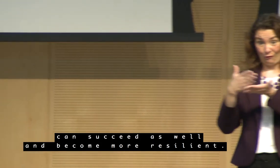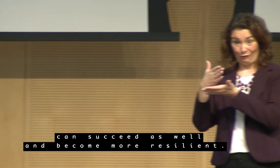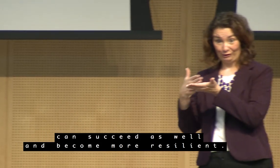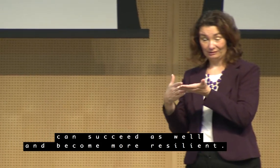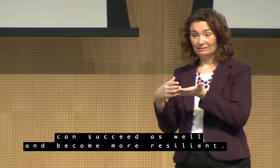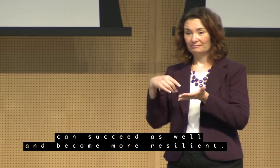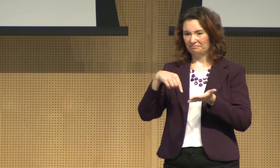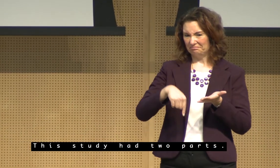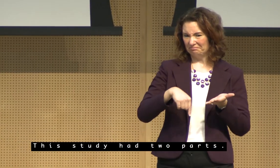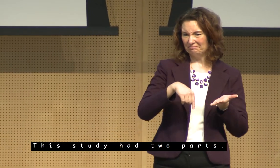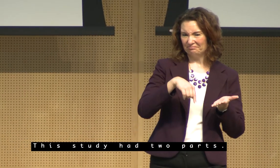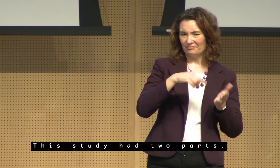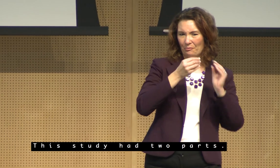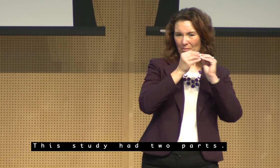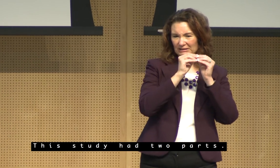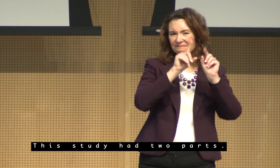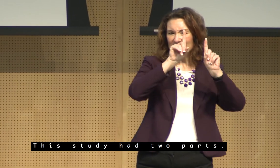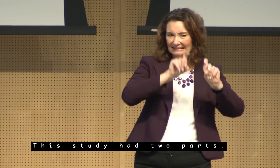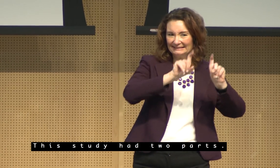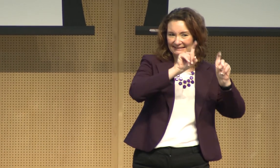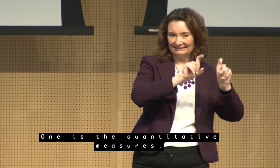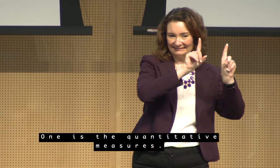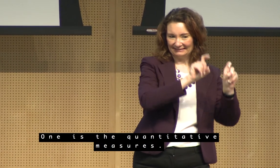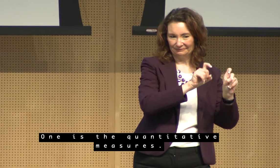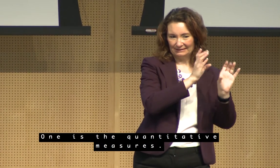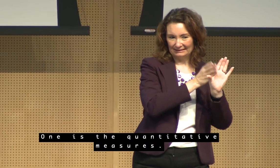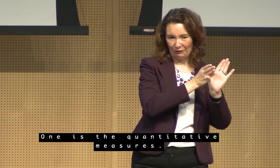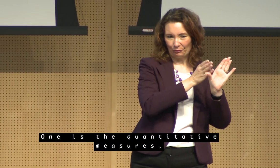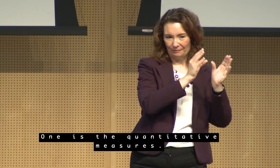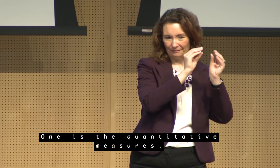resilient. This study had 2 parts. One is